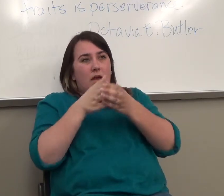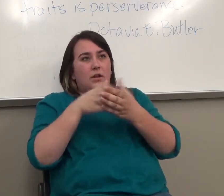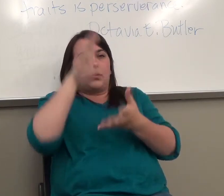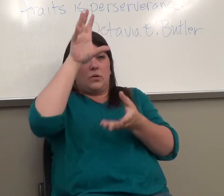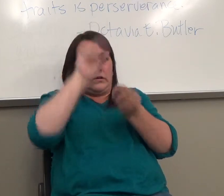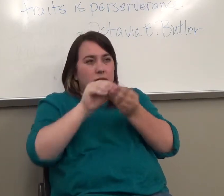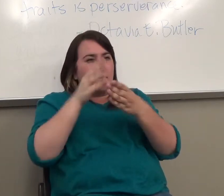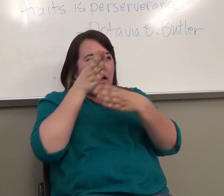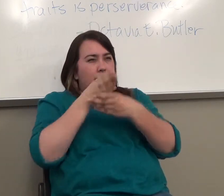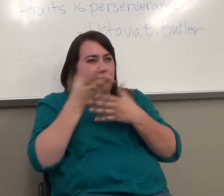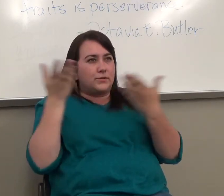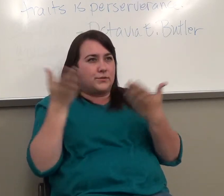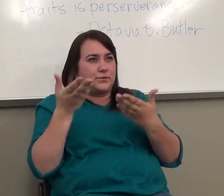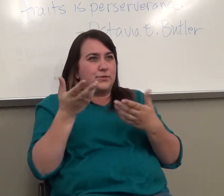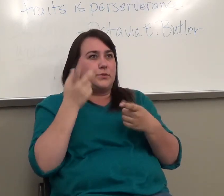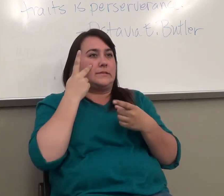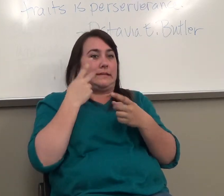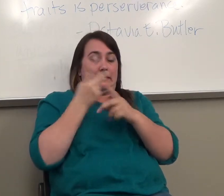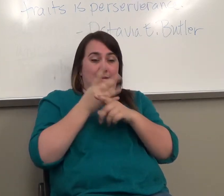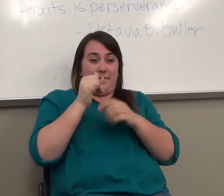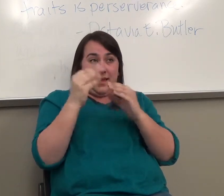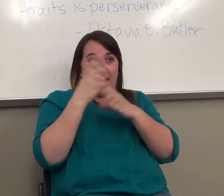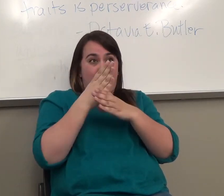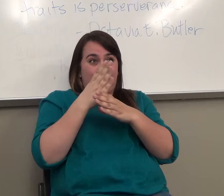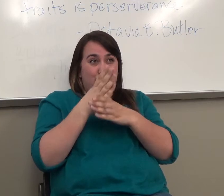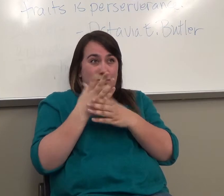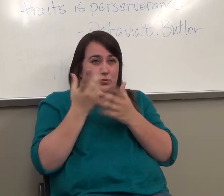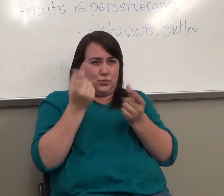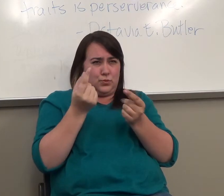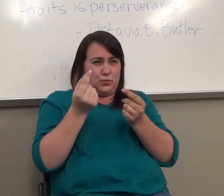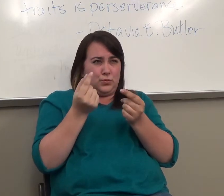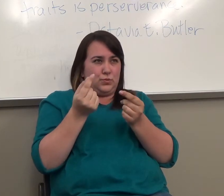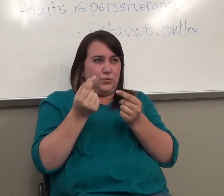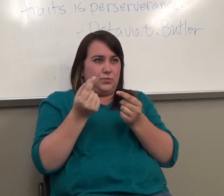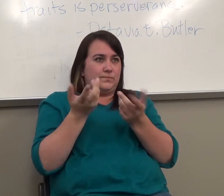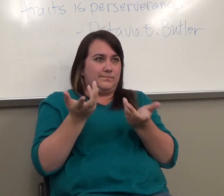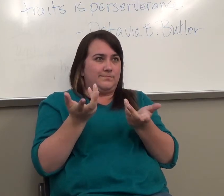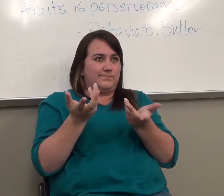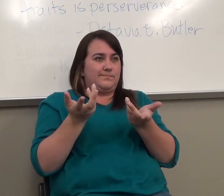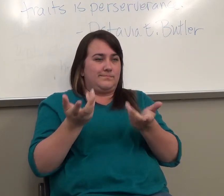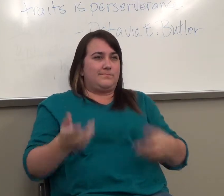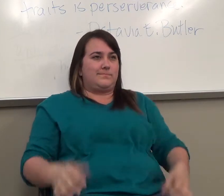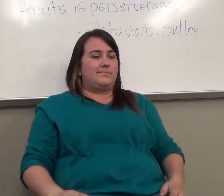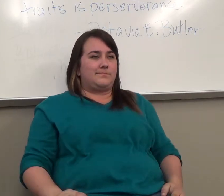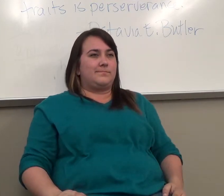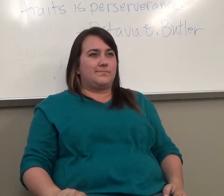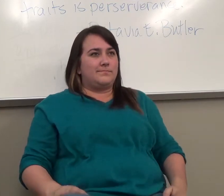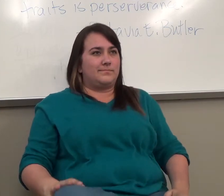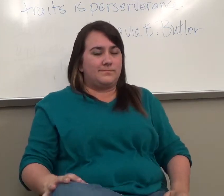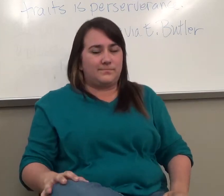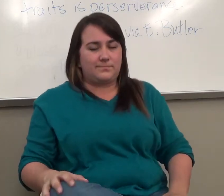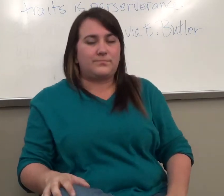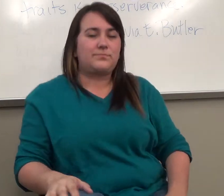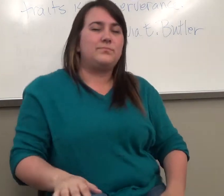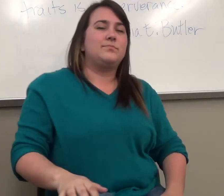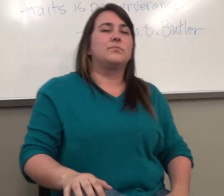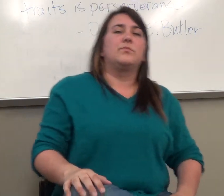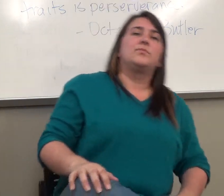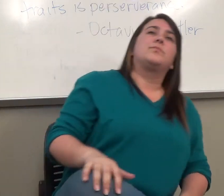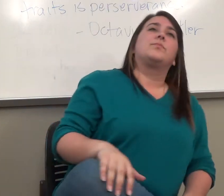to keep this average up as high as possible, okay? Okay, so